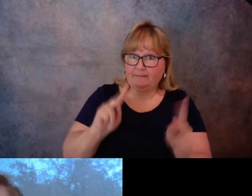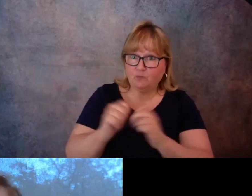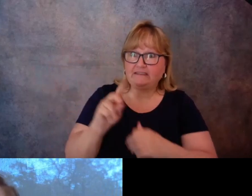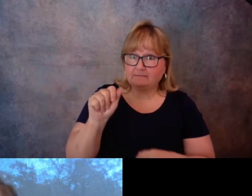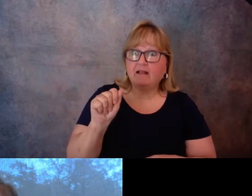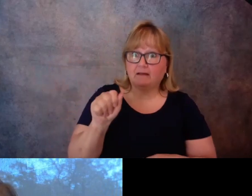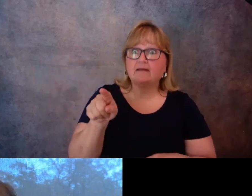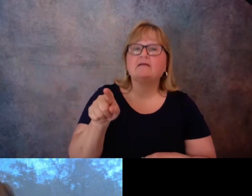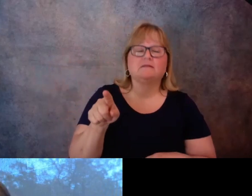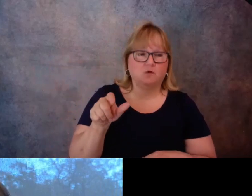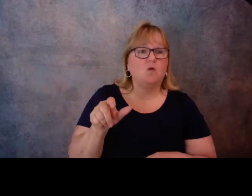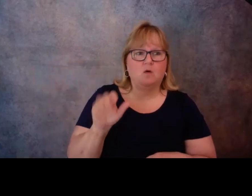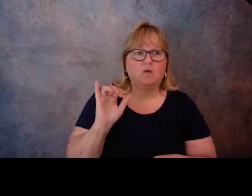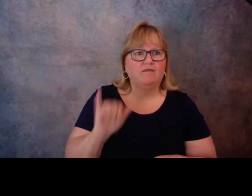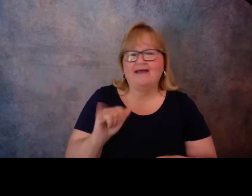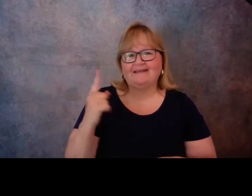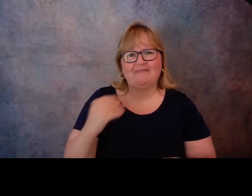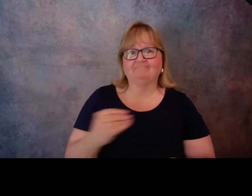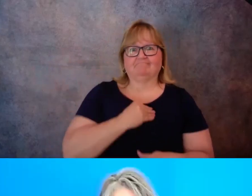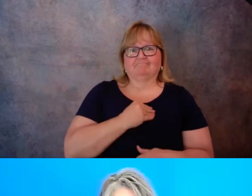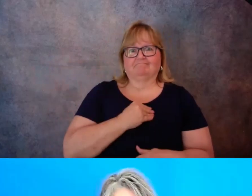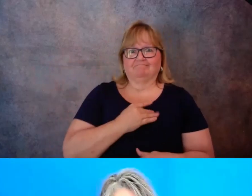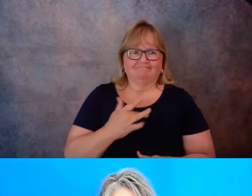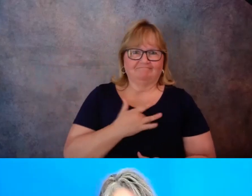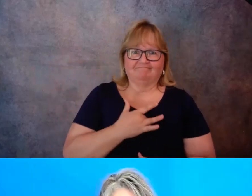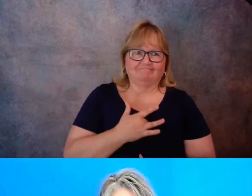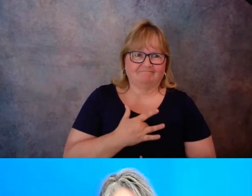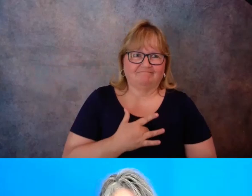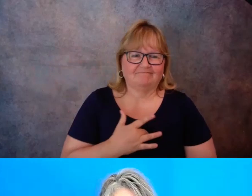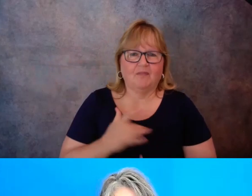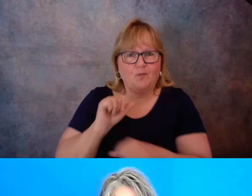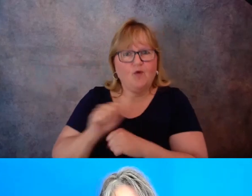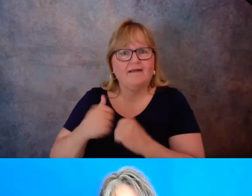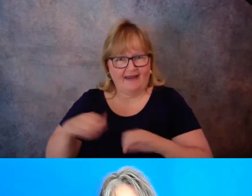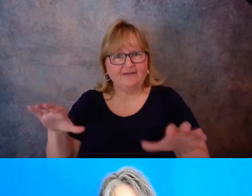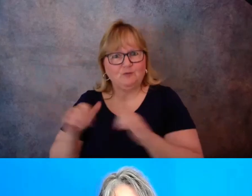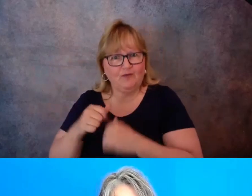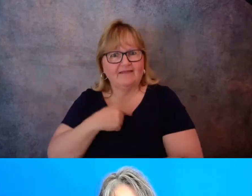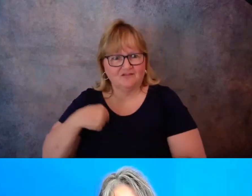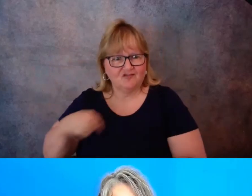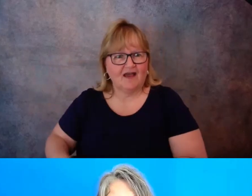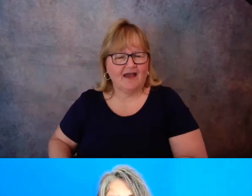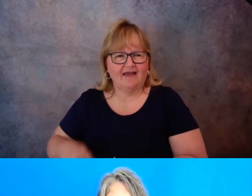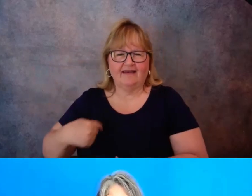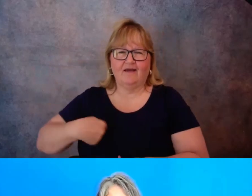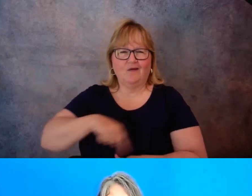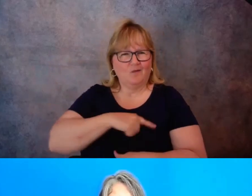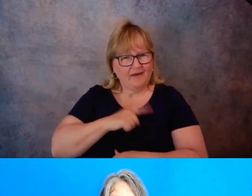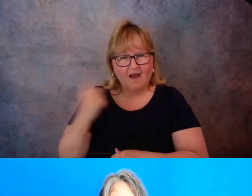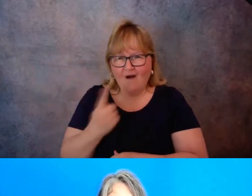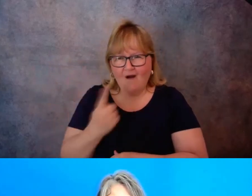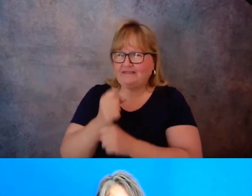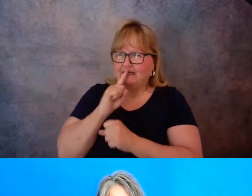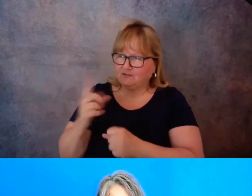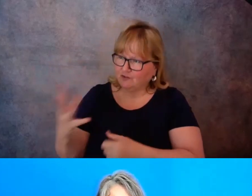And that is something, you know, true to my heart, that the work that I do with China we really work to ensure including